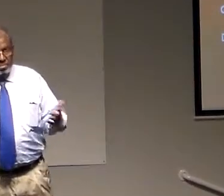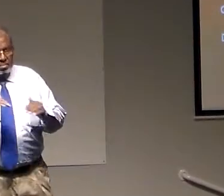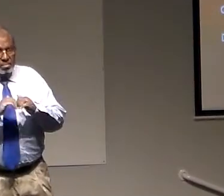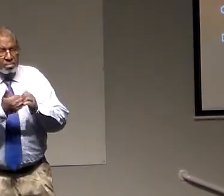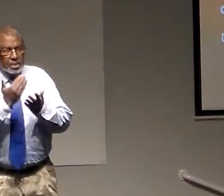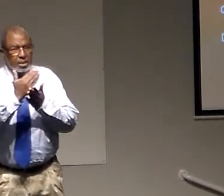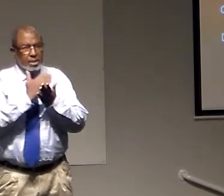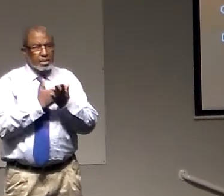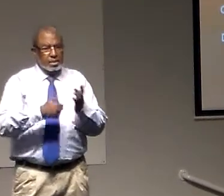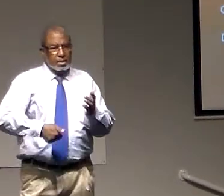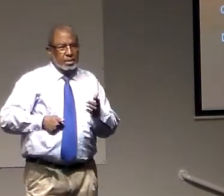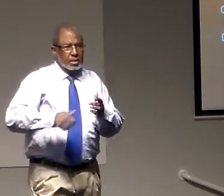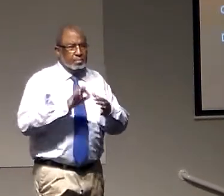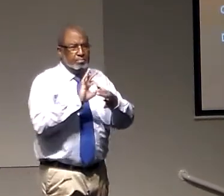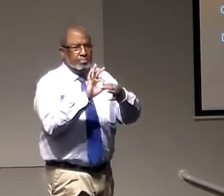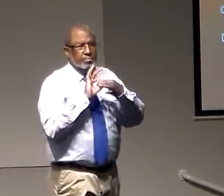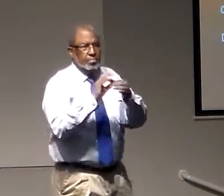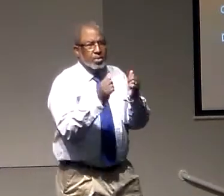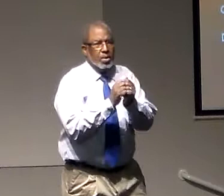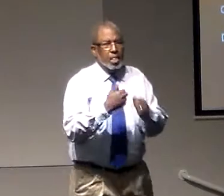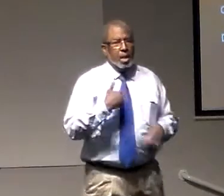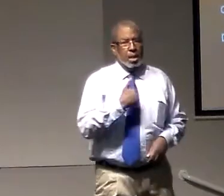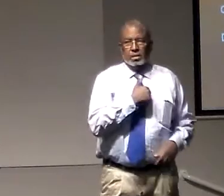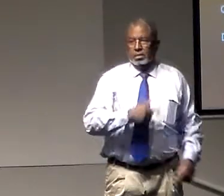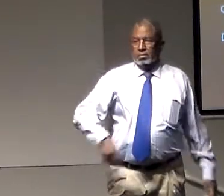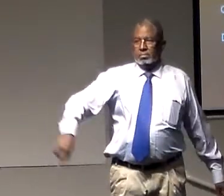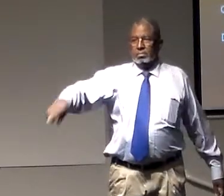So, what does this lesson mean to us?